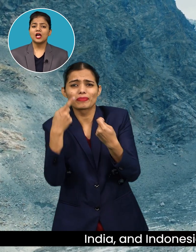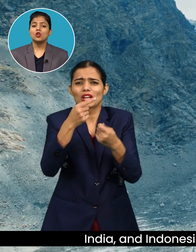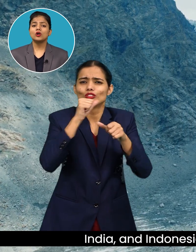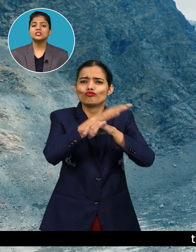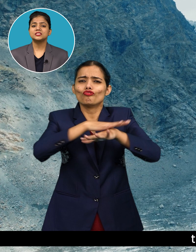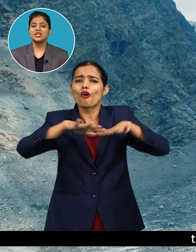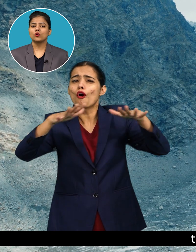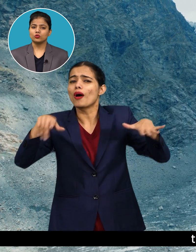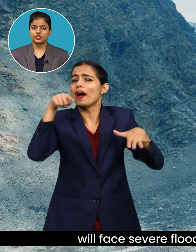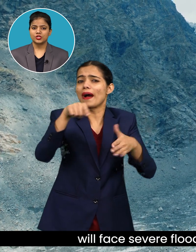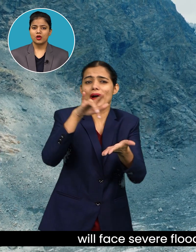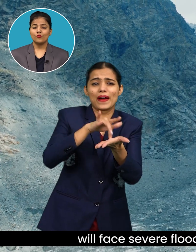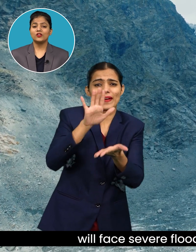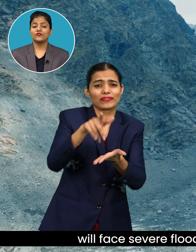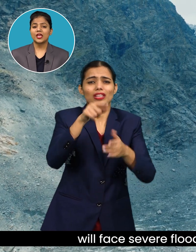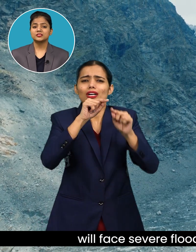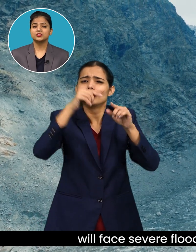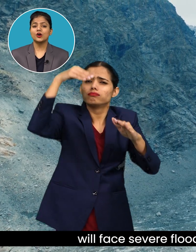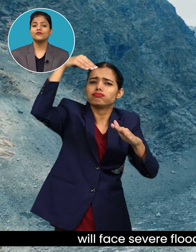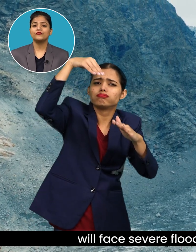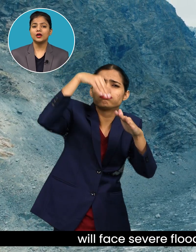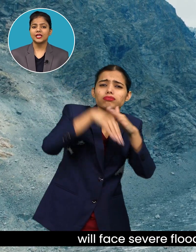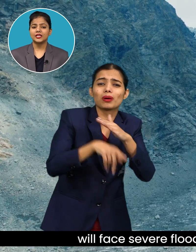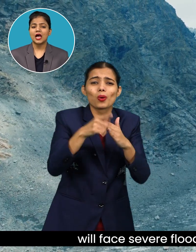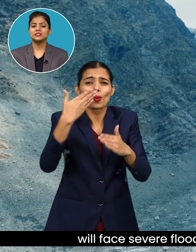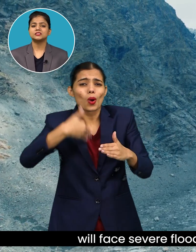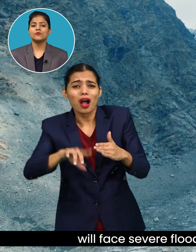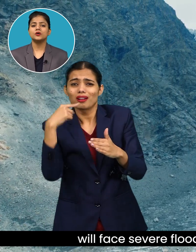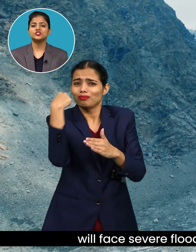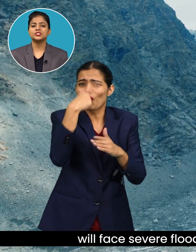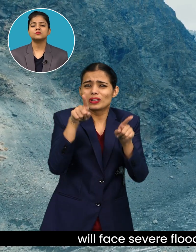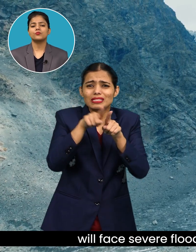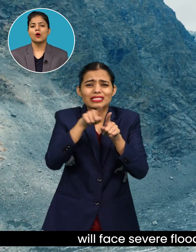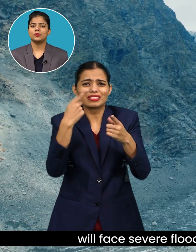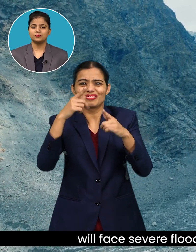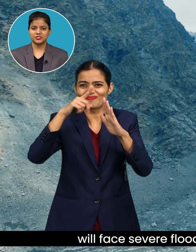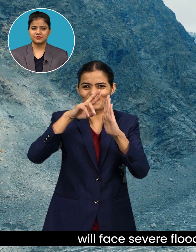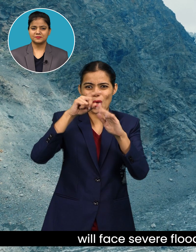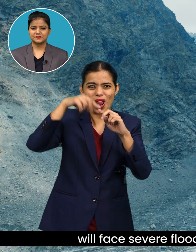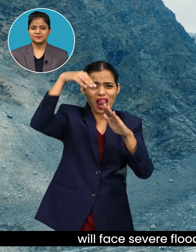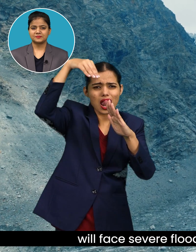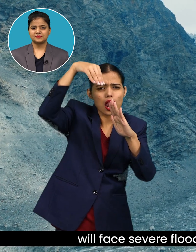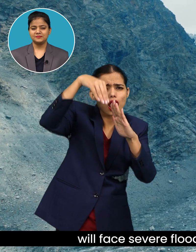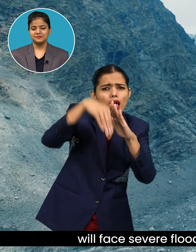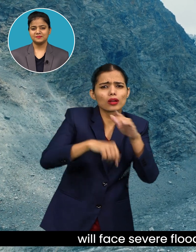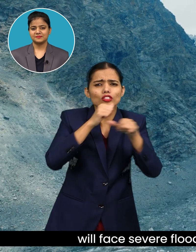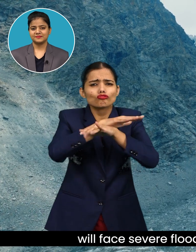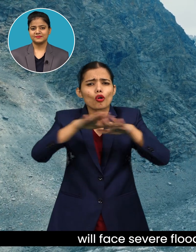live along the sea coast, will face severe flooding and submergence problems.